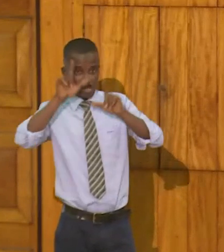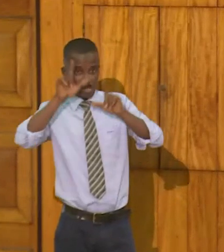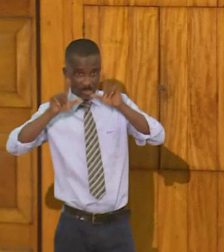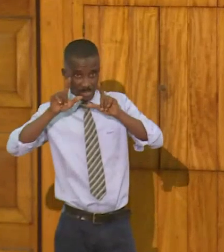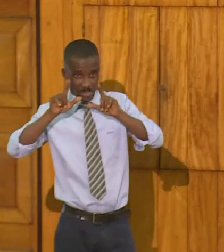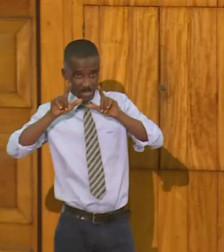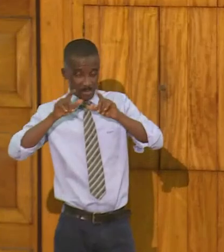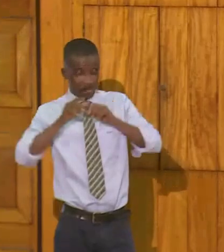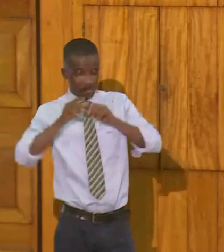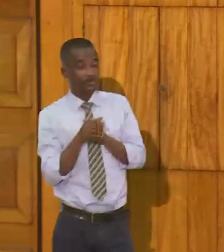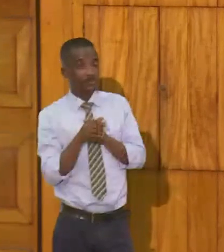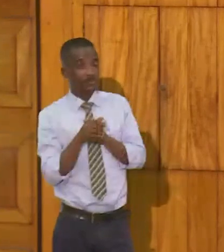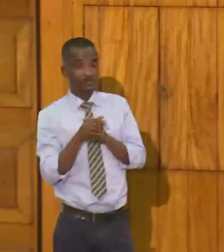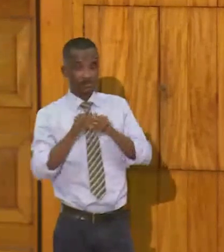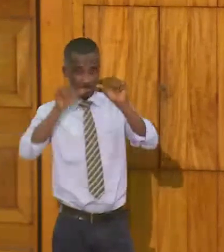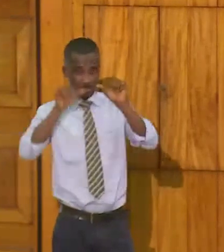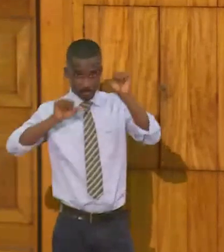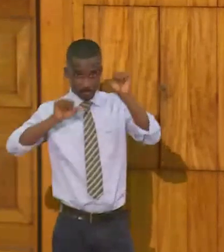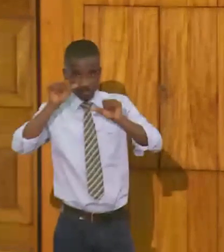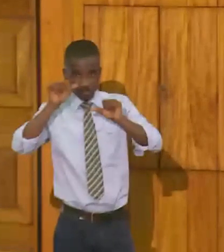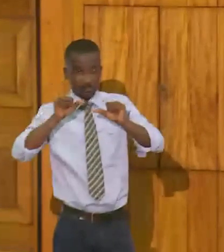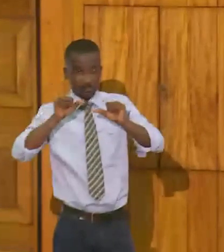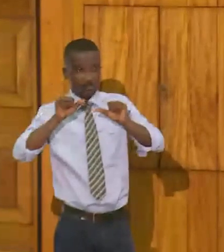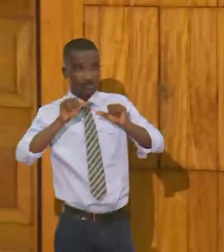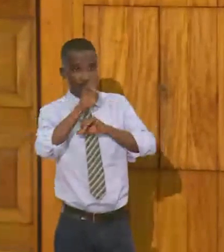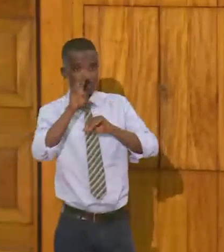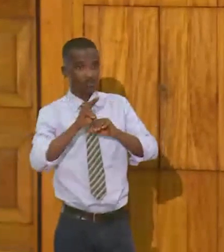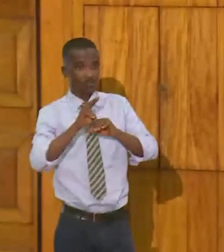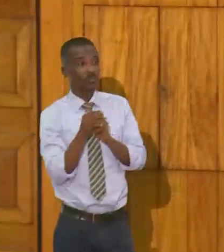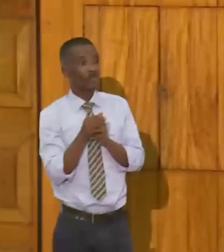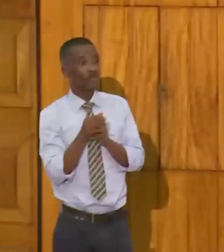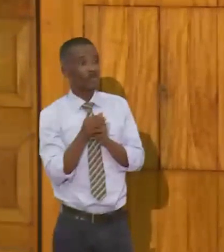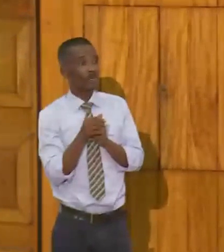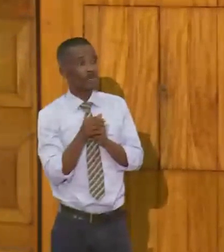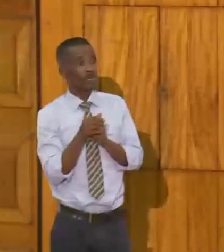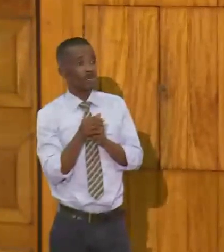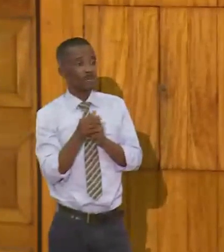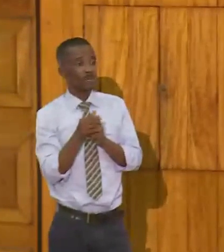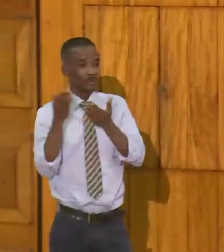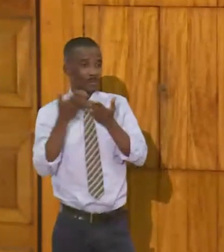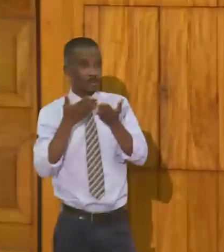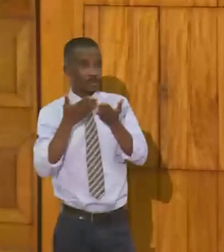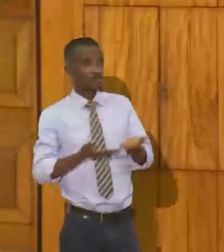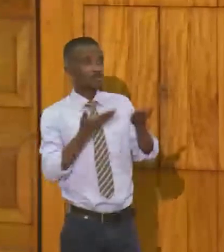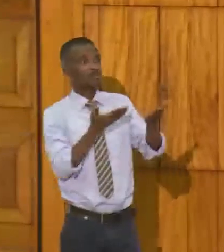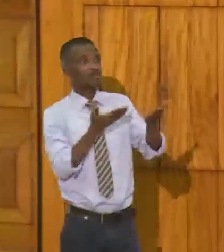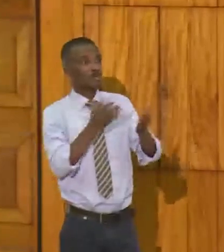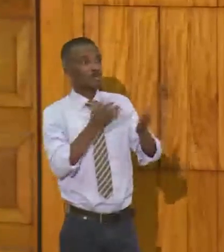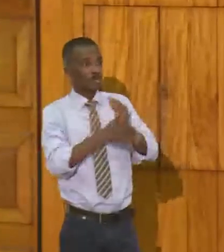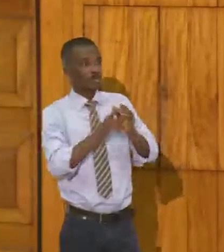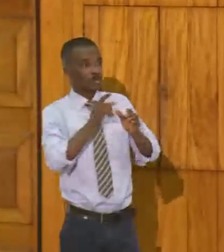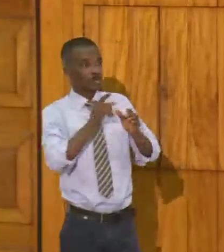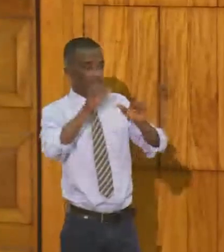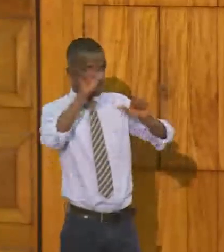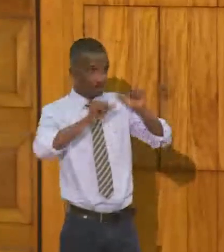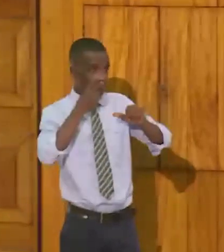that form, because during the assessment, we give them, it was an RFP, so they came and submitted their quotation, and we went for assessment.